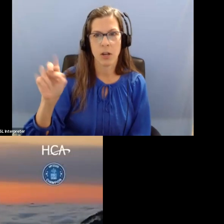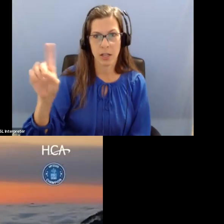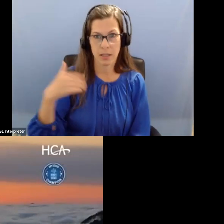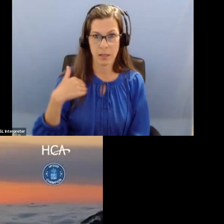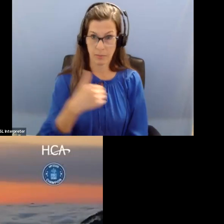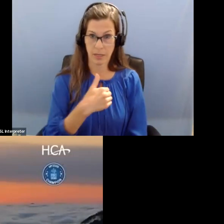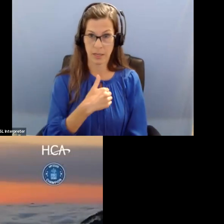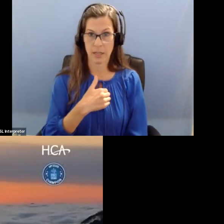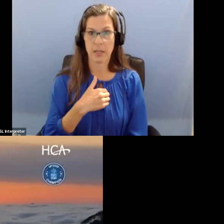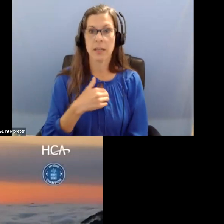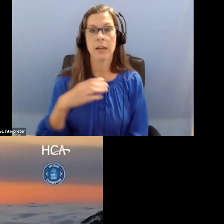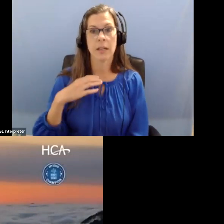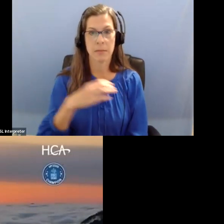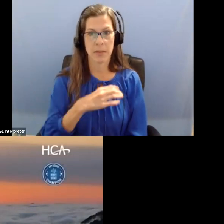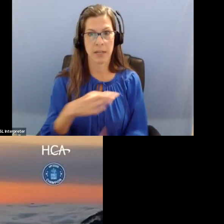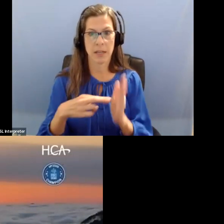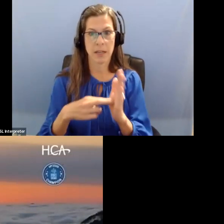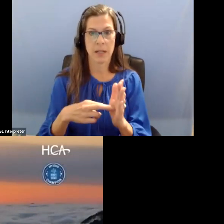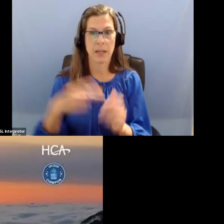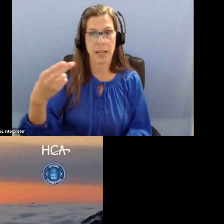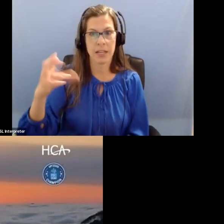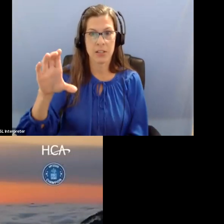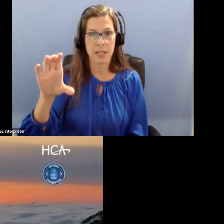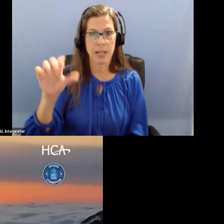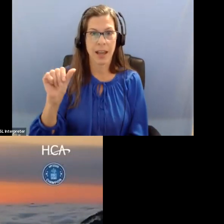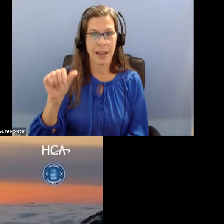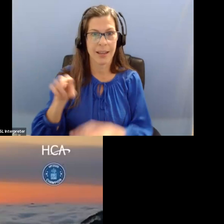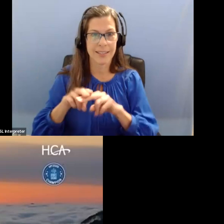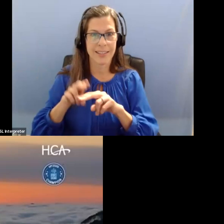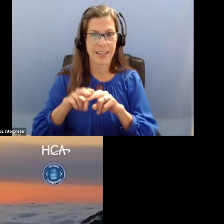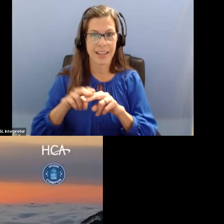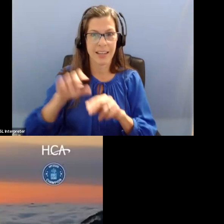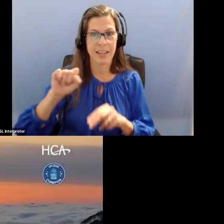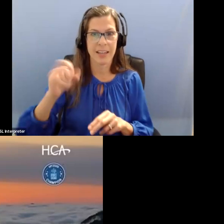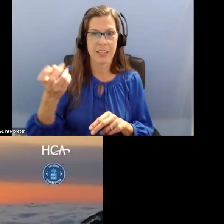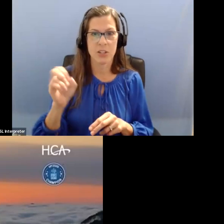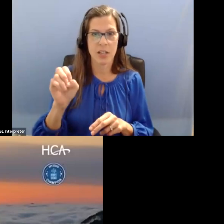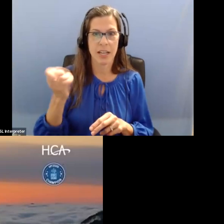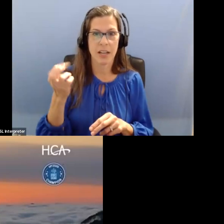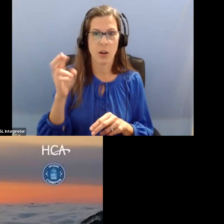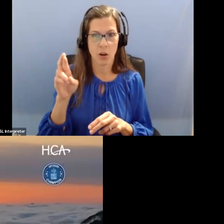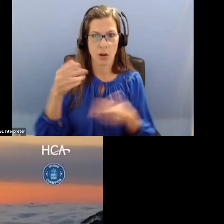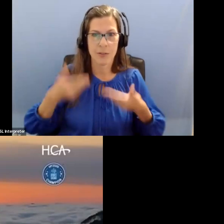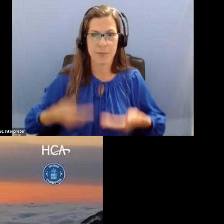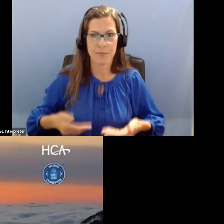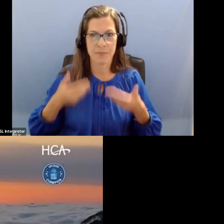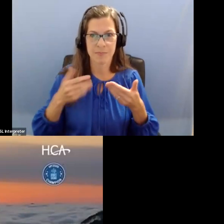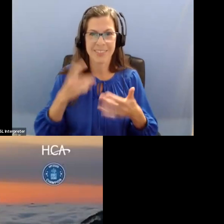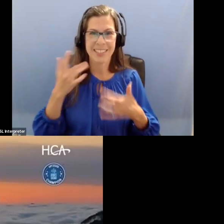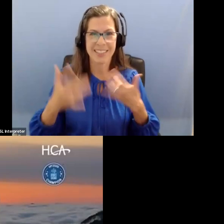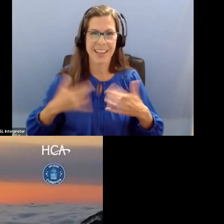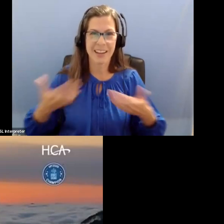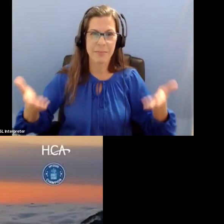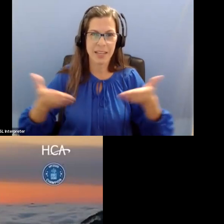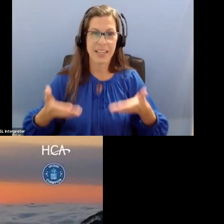member of the steering committee representing the healthcare authority seat. I use she, her pronouns. I'm super excited to be